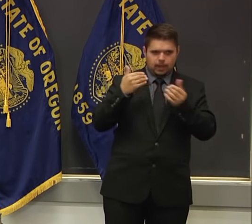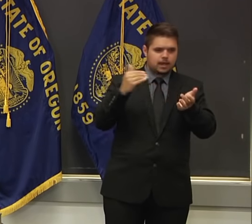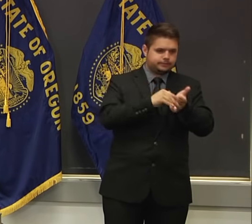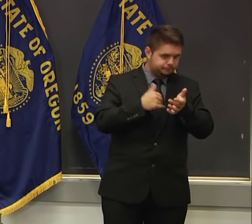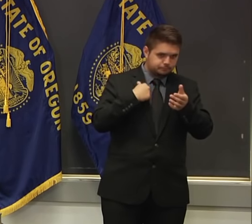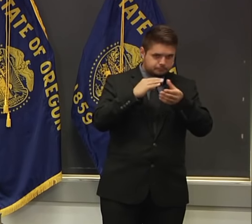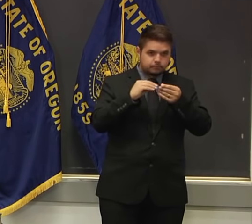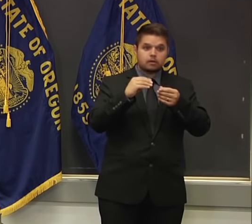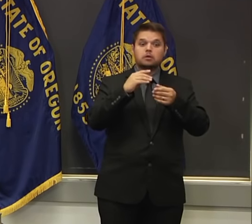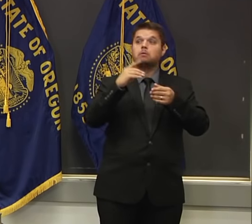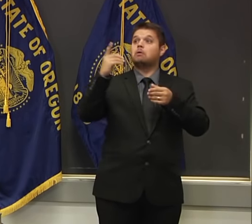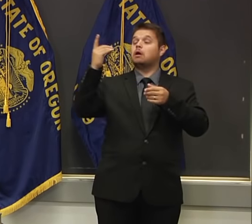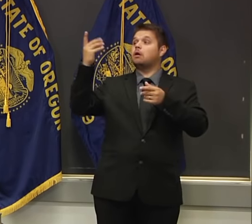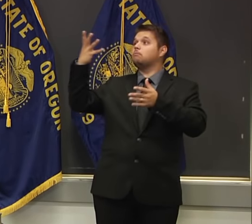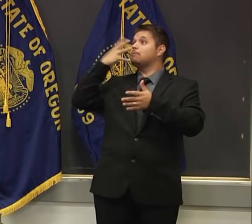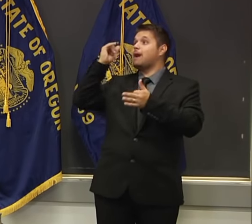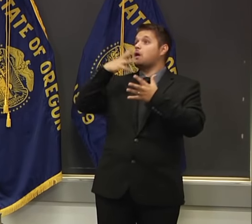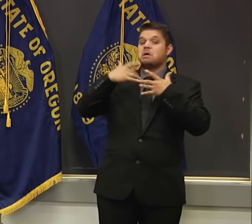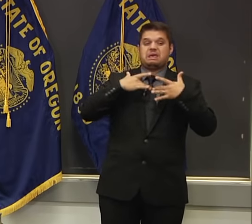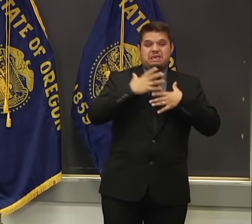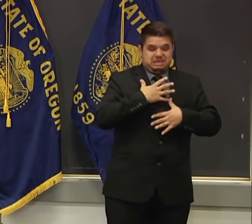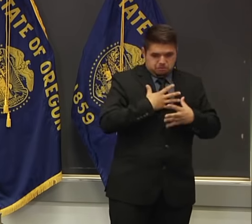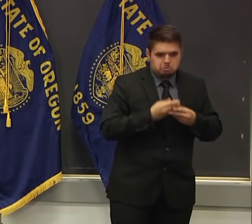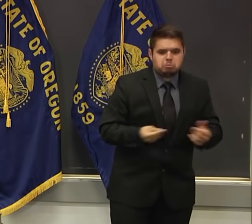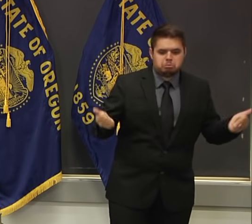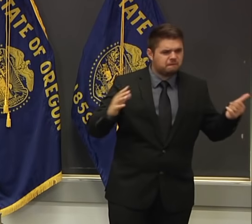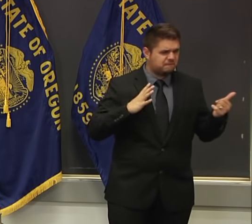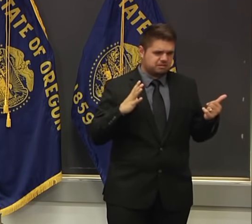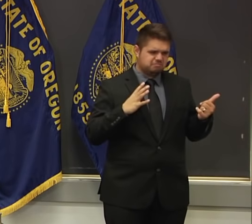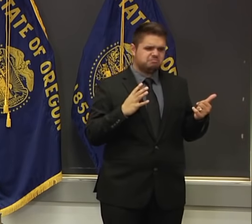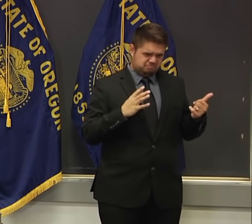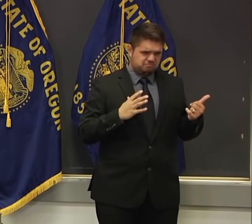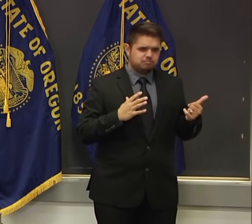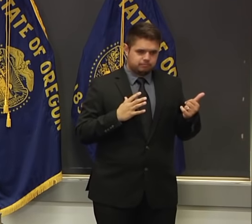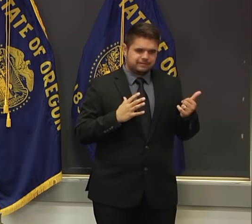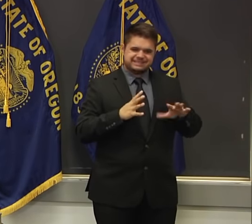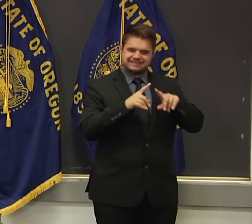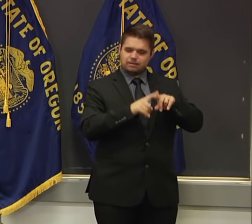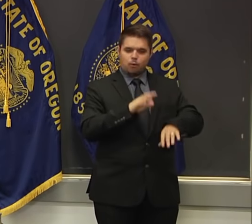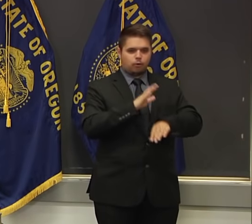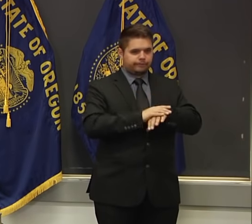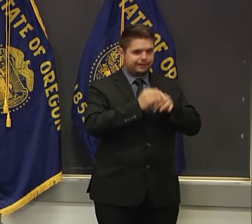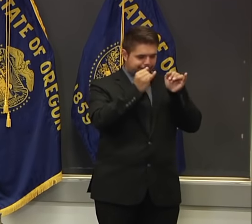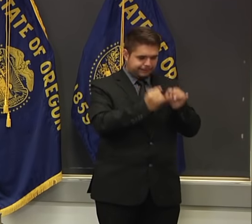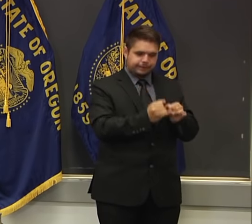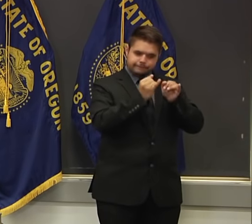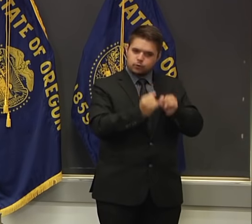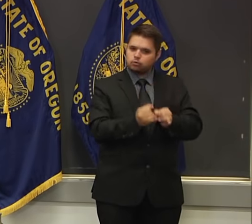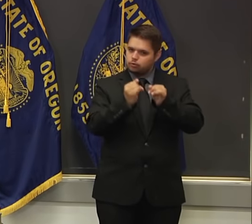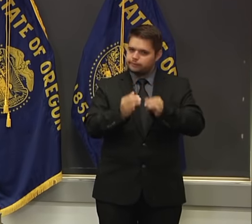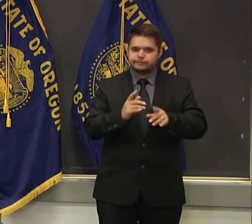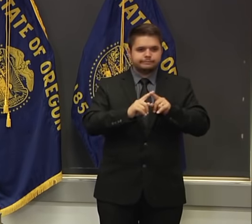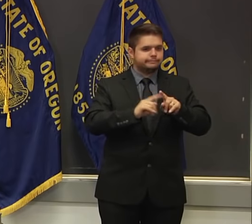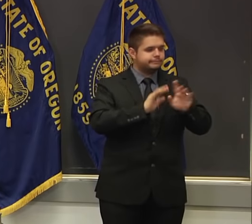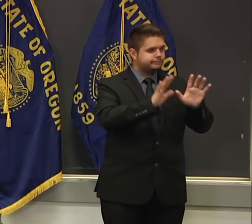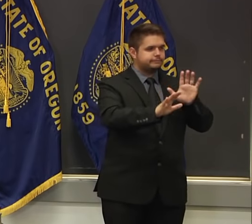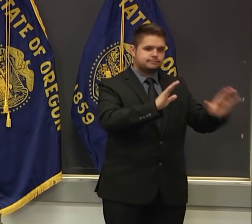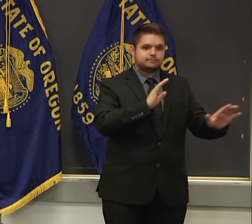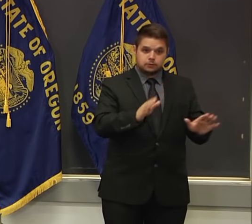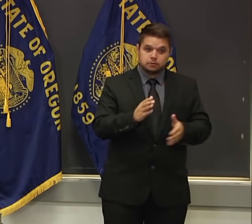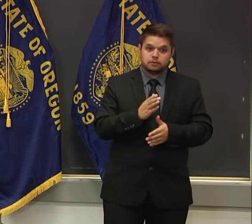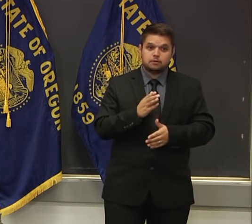quickly, but it does depend on the individual. So you shouldn't be alarmed if you're still feeling things a week or up to